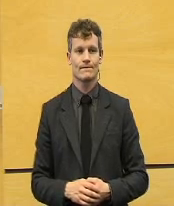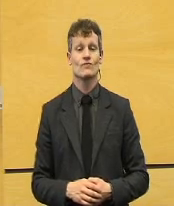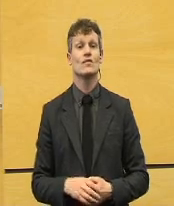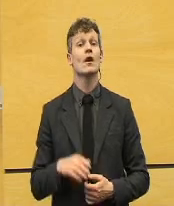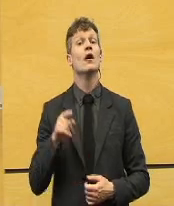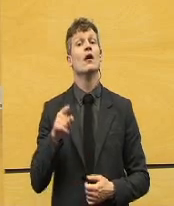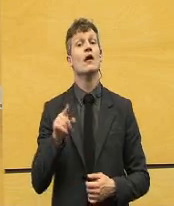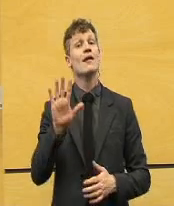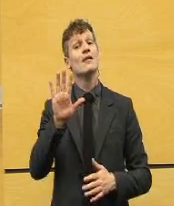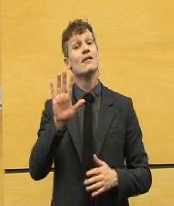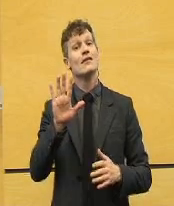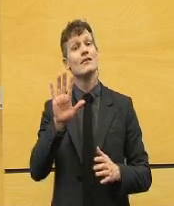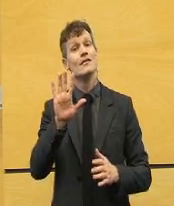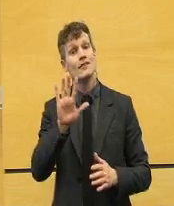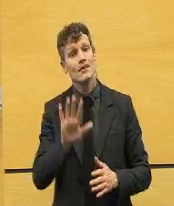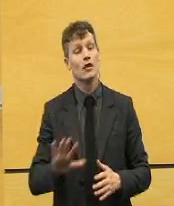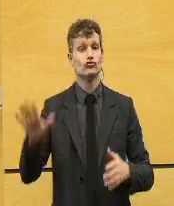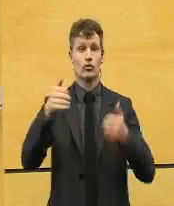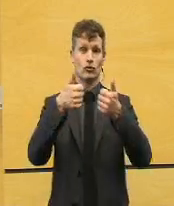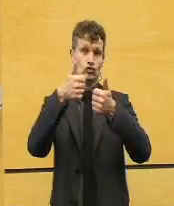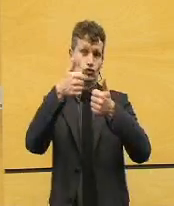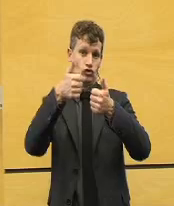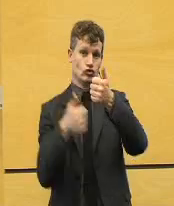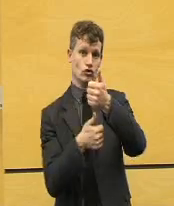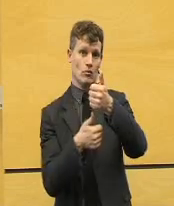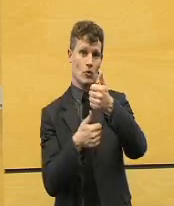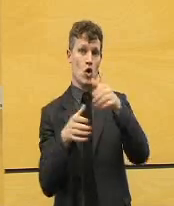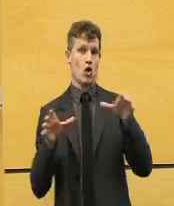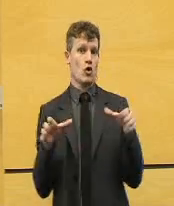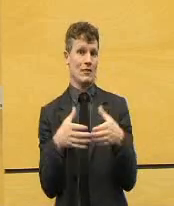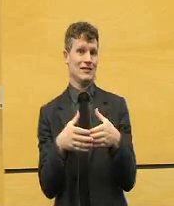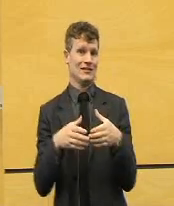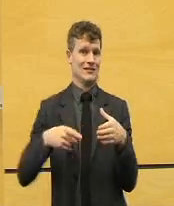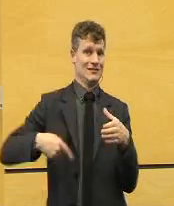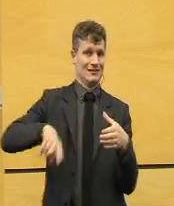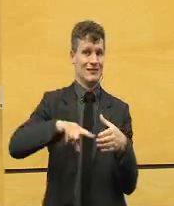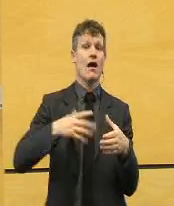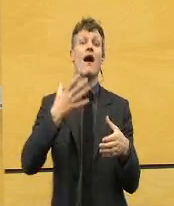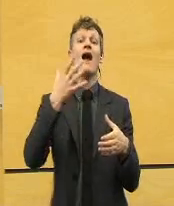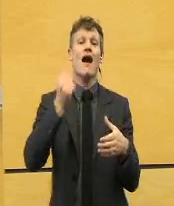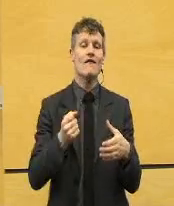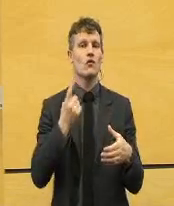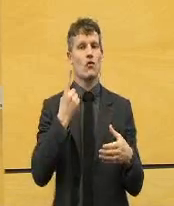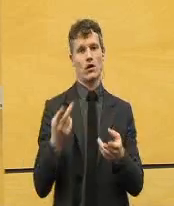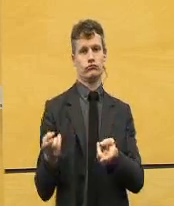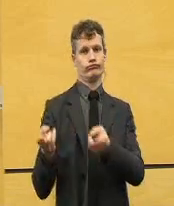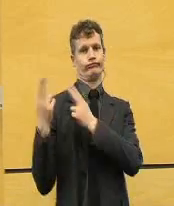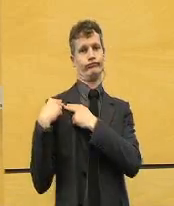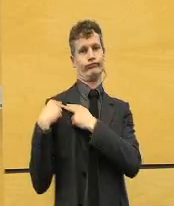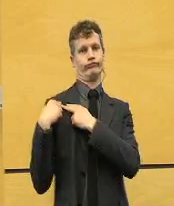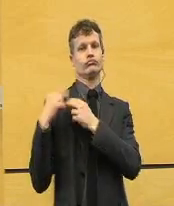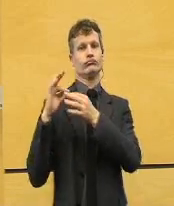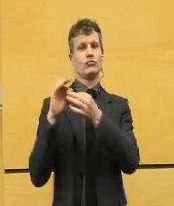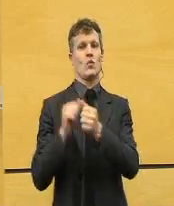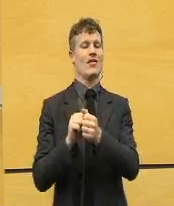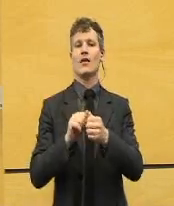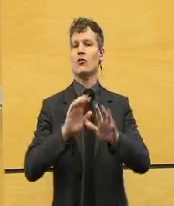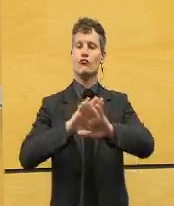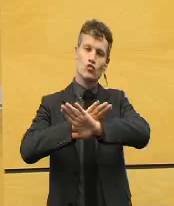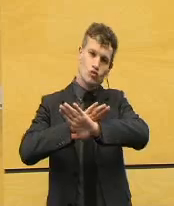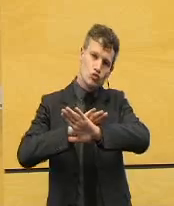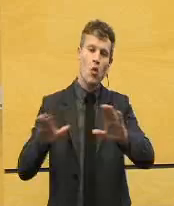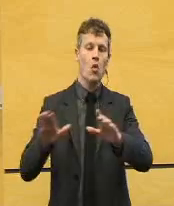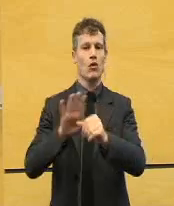with disability and the subcommittee on the elimination of all forms of discrimination against persons with